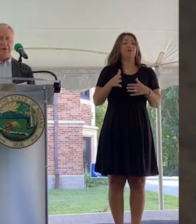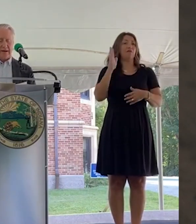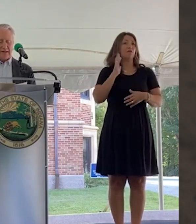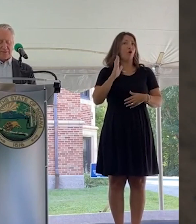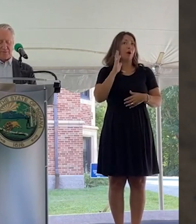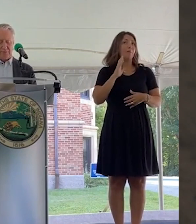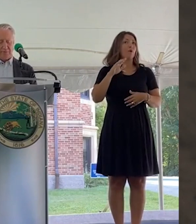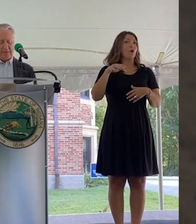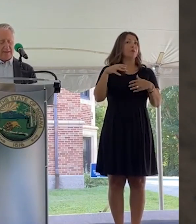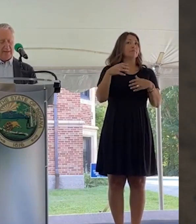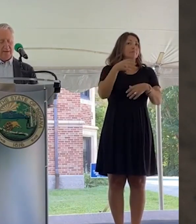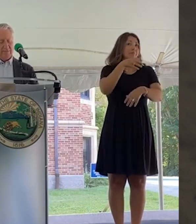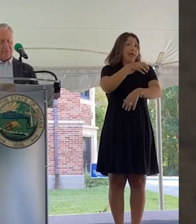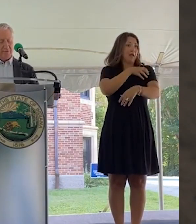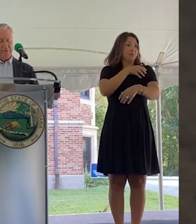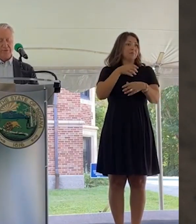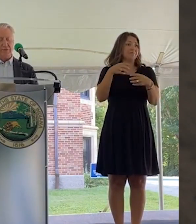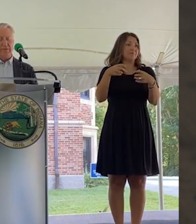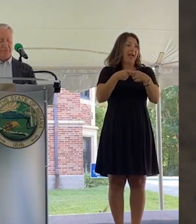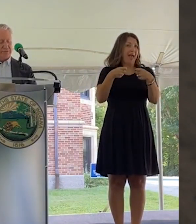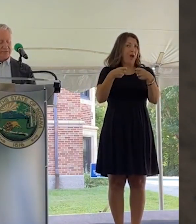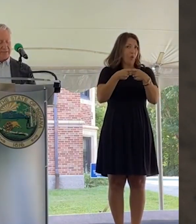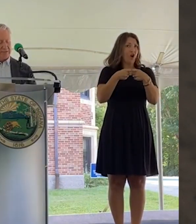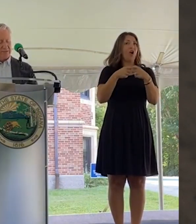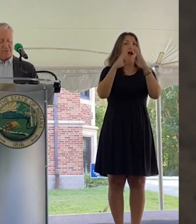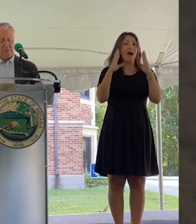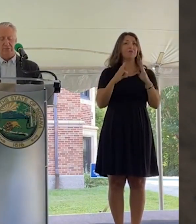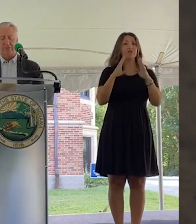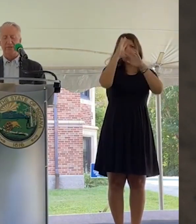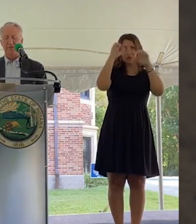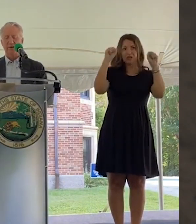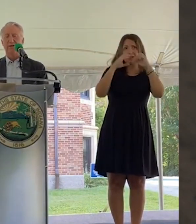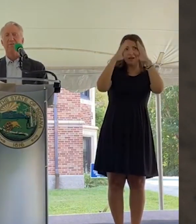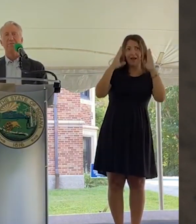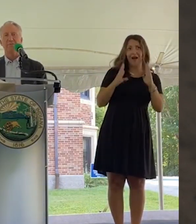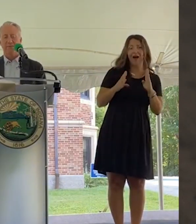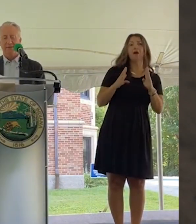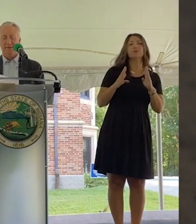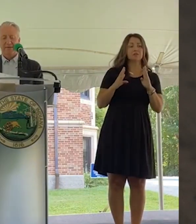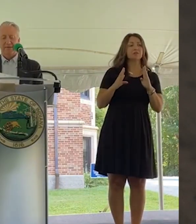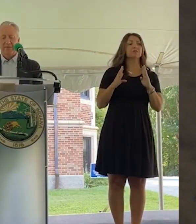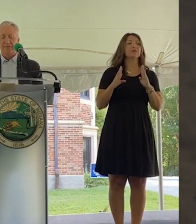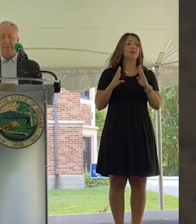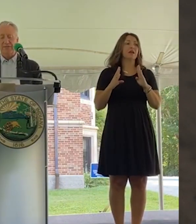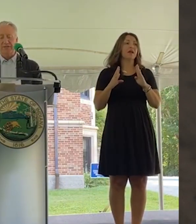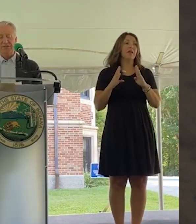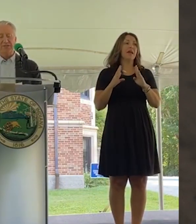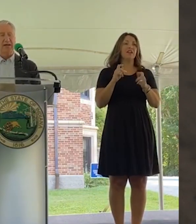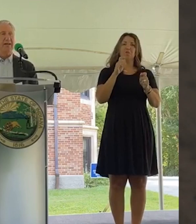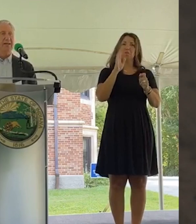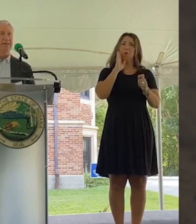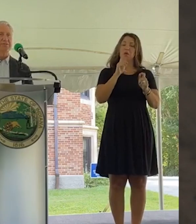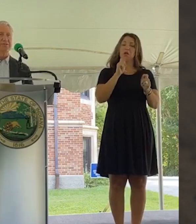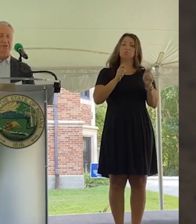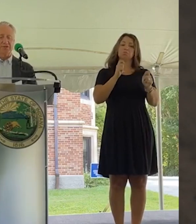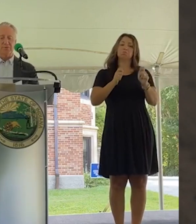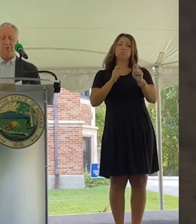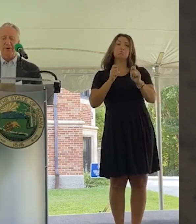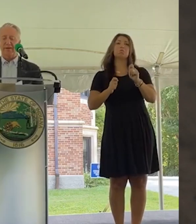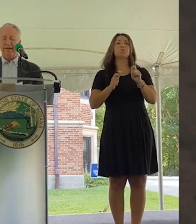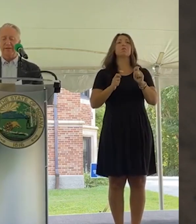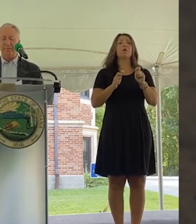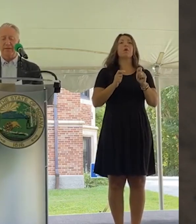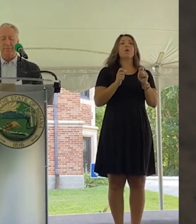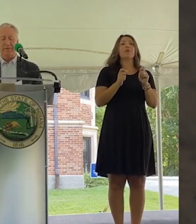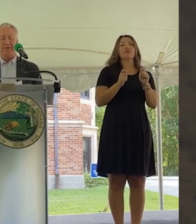former powerhouse, will remain for future reuse as the schools evolve. There is much design and